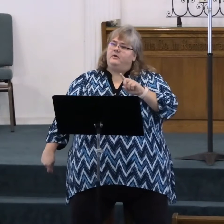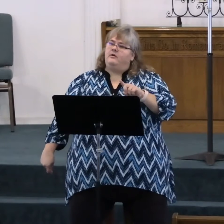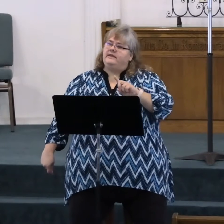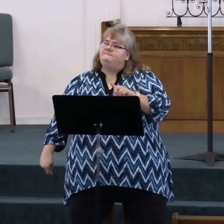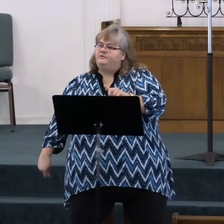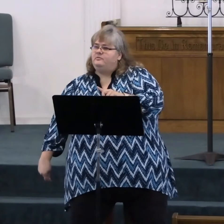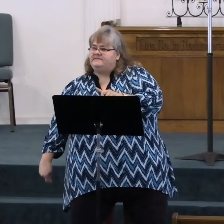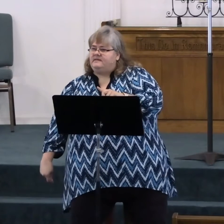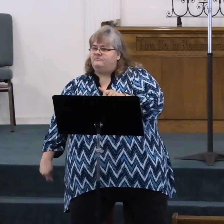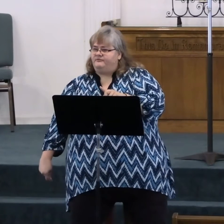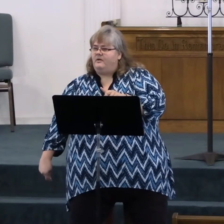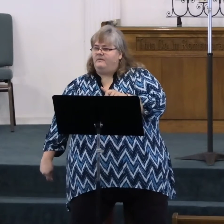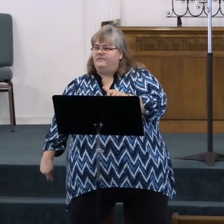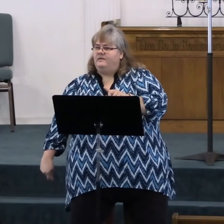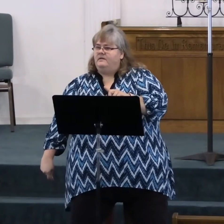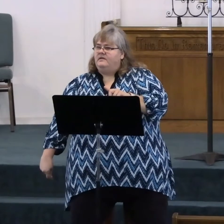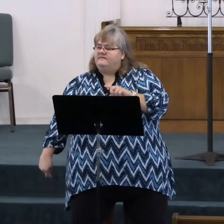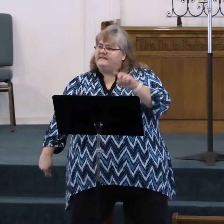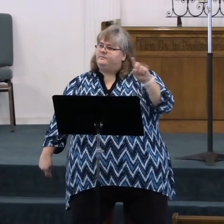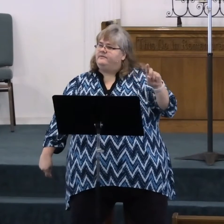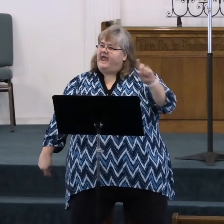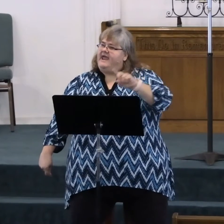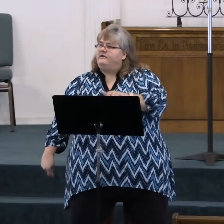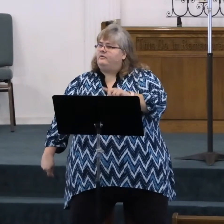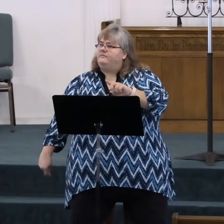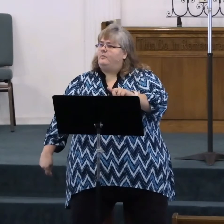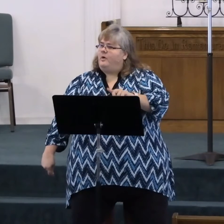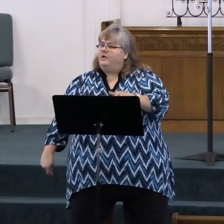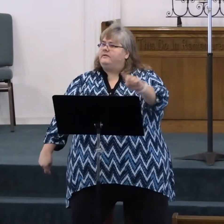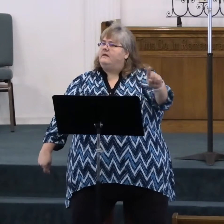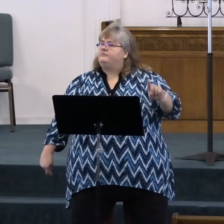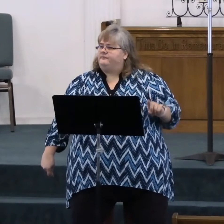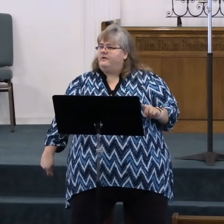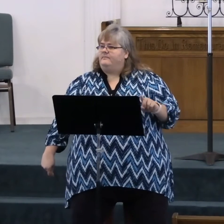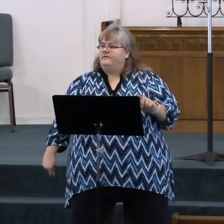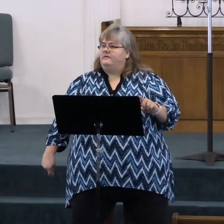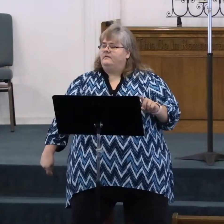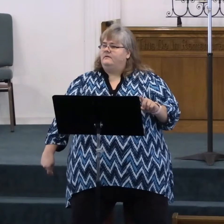our influence comes from. That's where the anchor of the Word comes from.